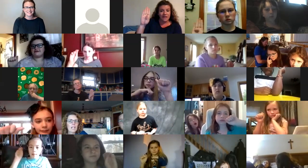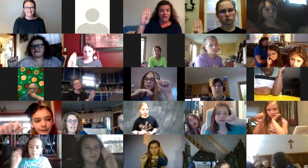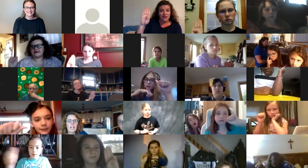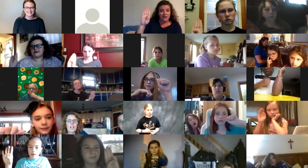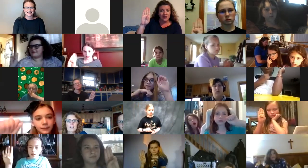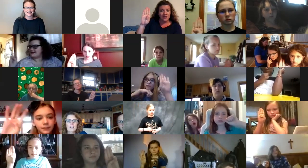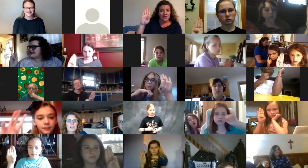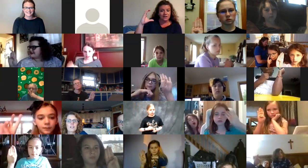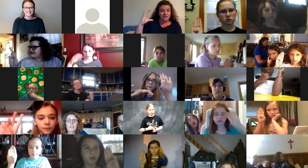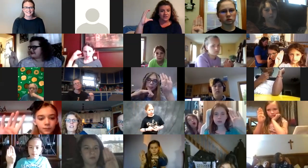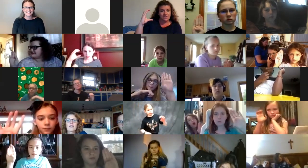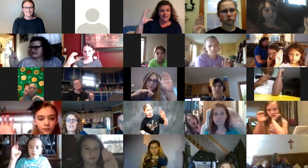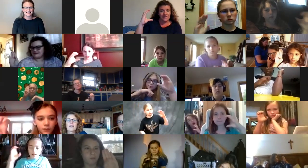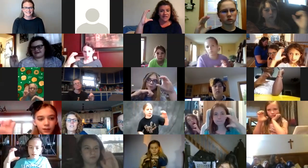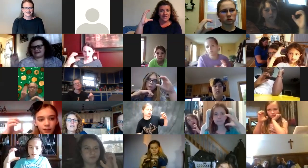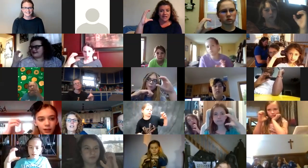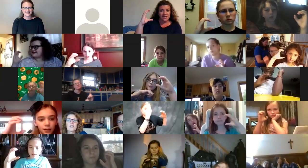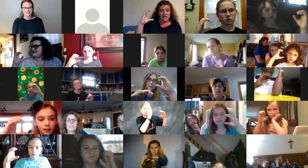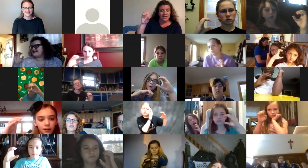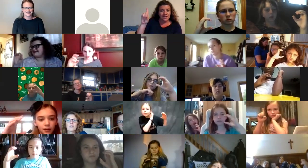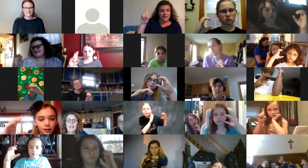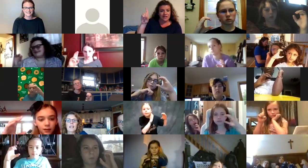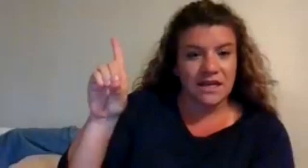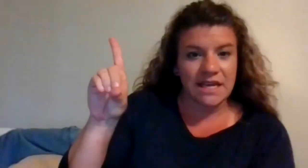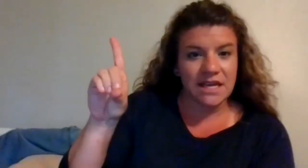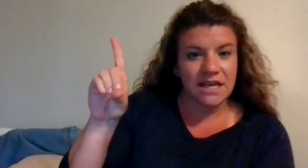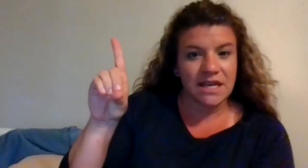B, C, D,